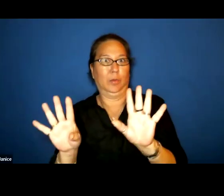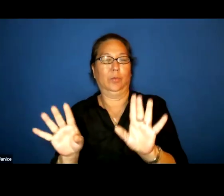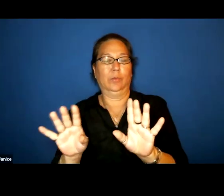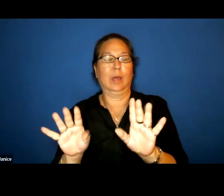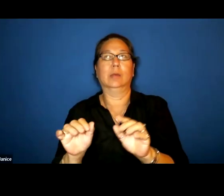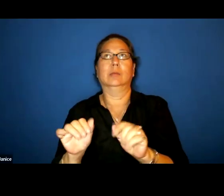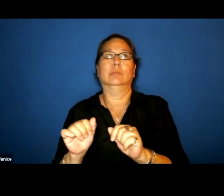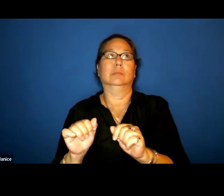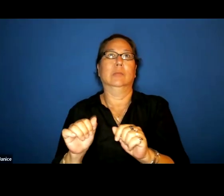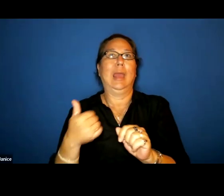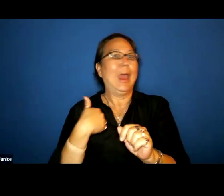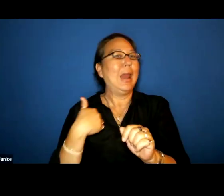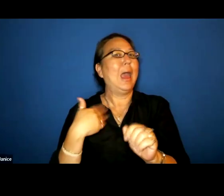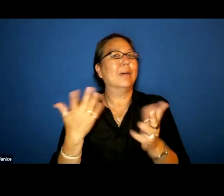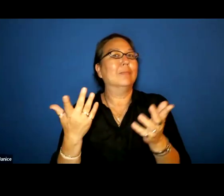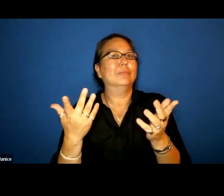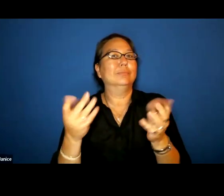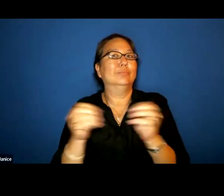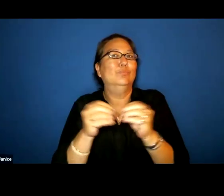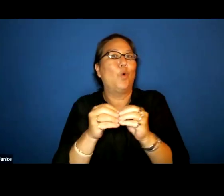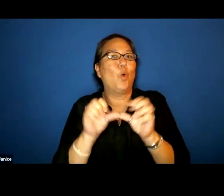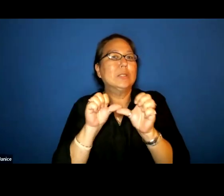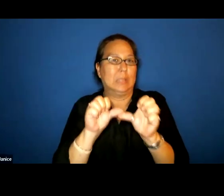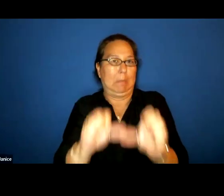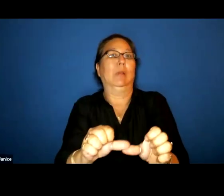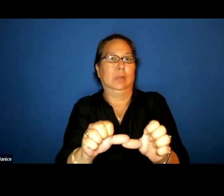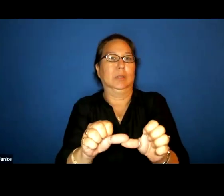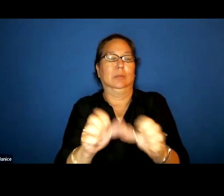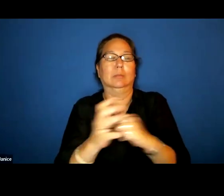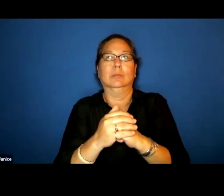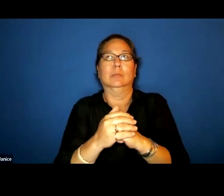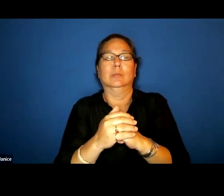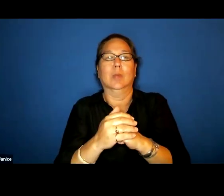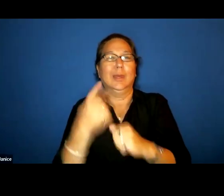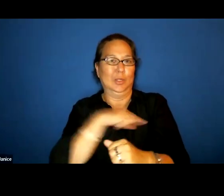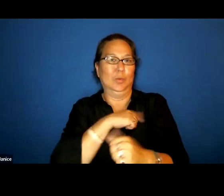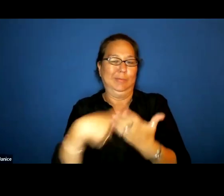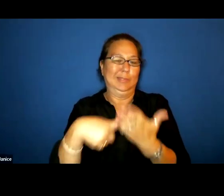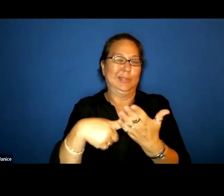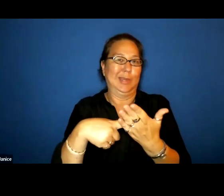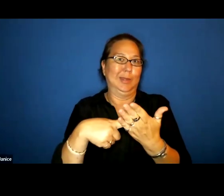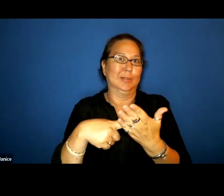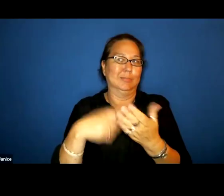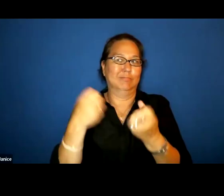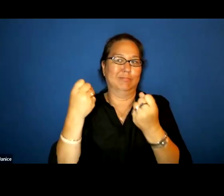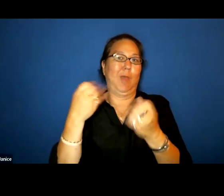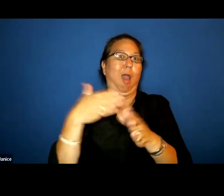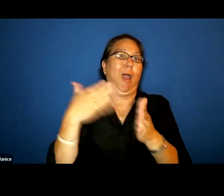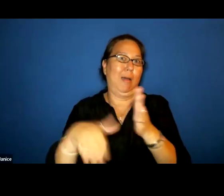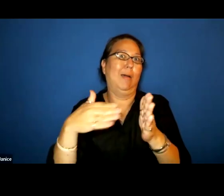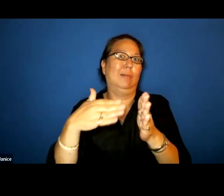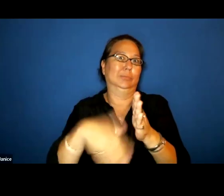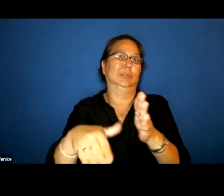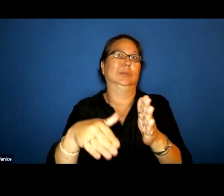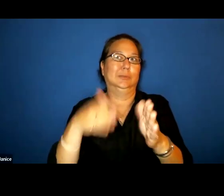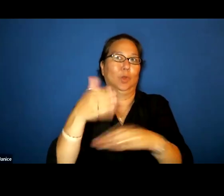and to have stability. Because we have talked about this a lot over the years. And to me, one of the important